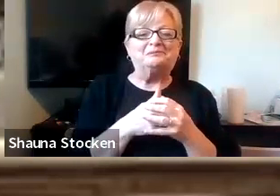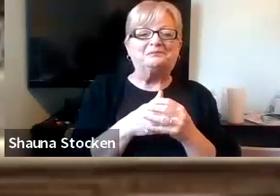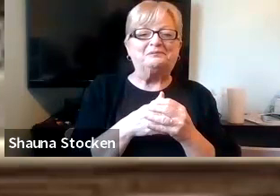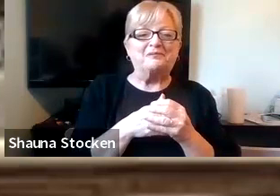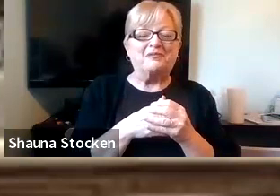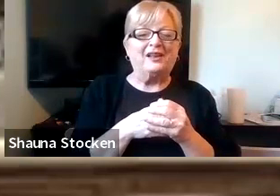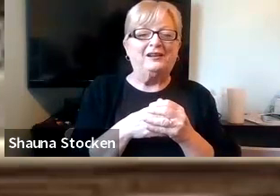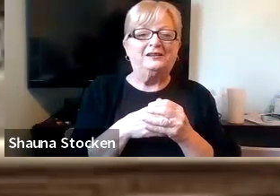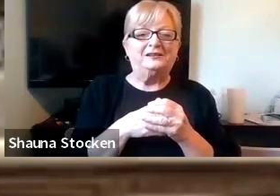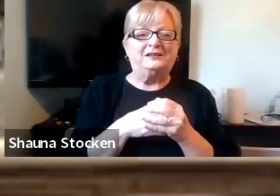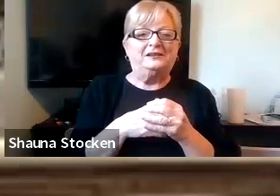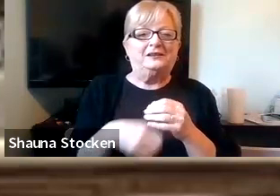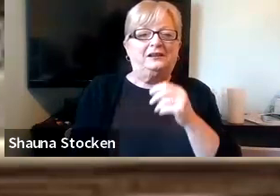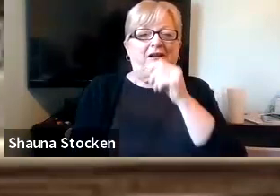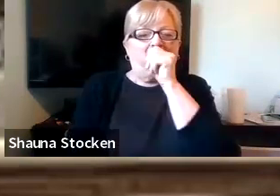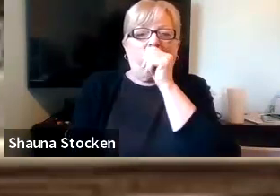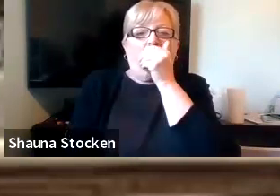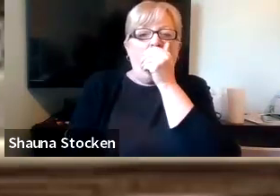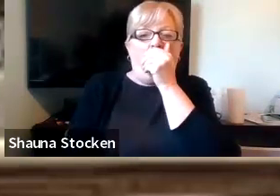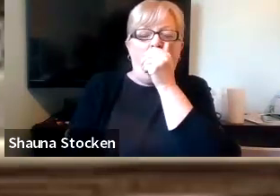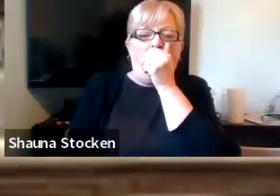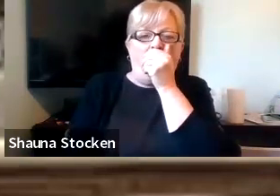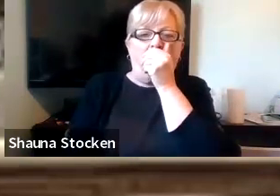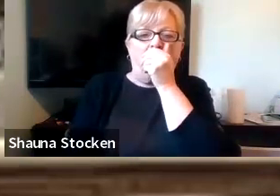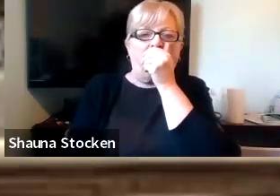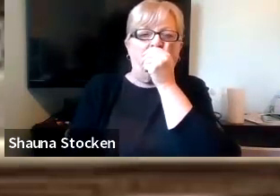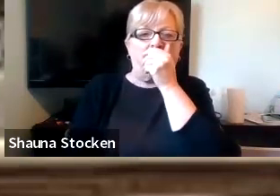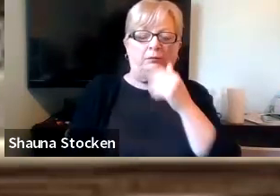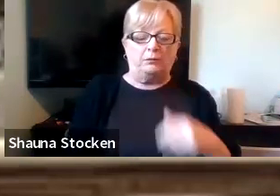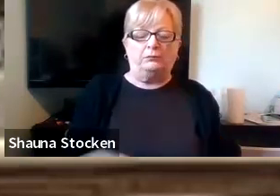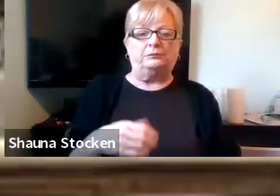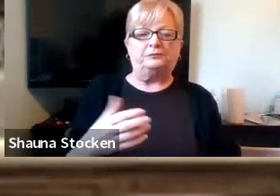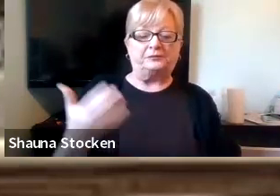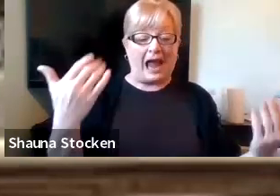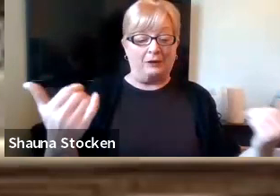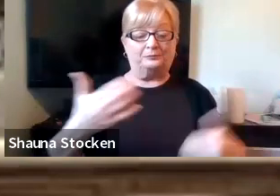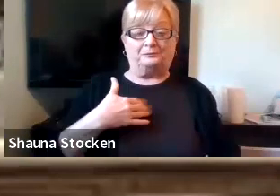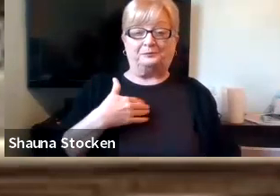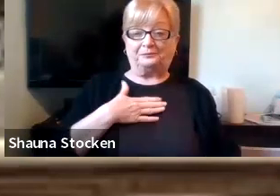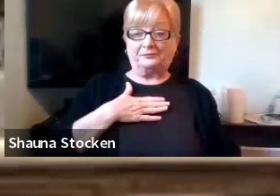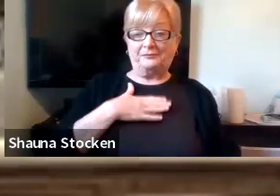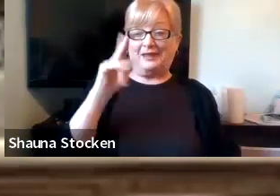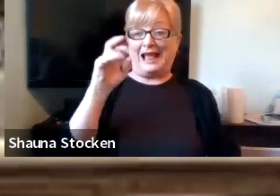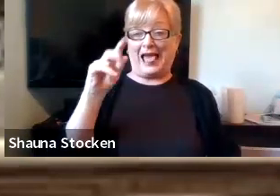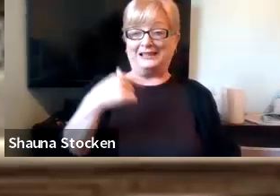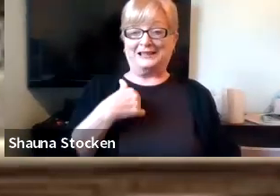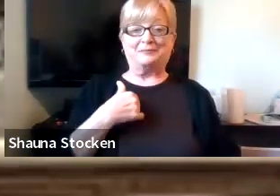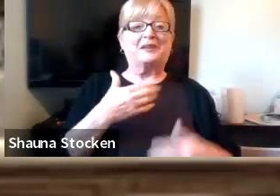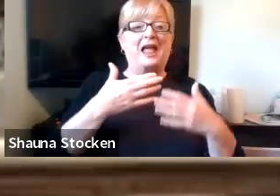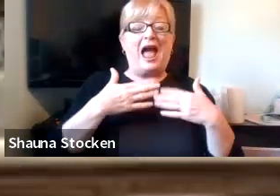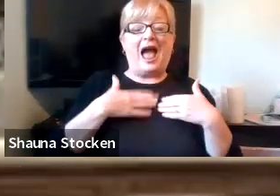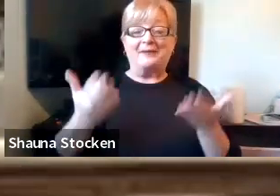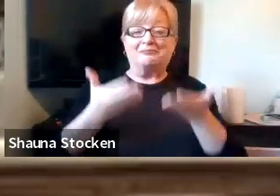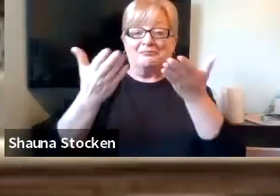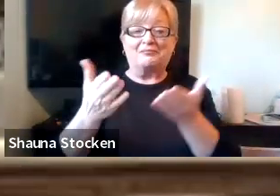And on that note, I have used the self-cleaning feature of the Tovala, and my recommendation